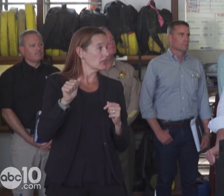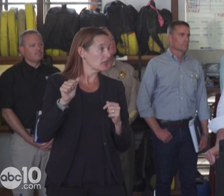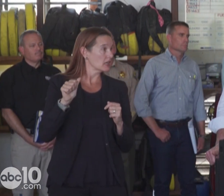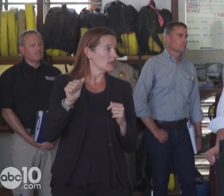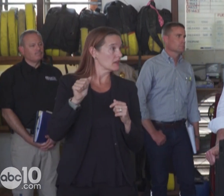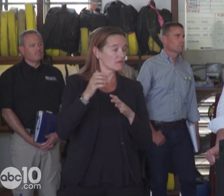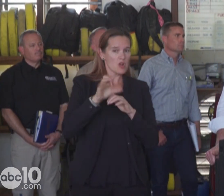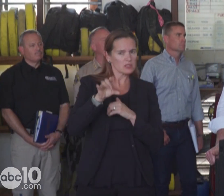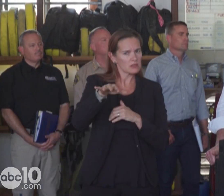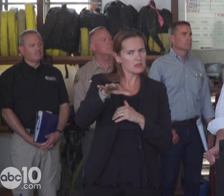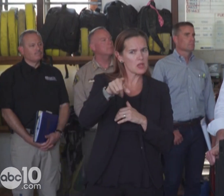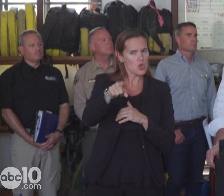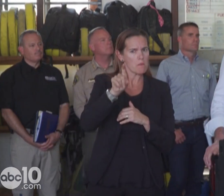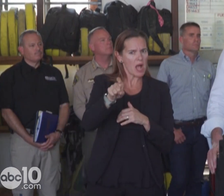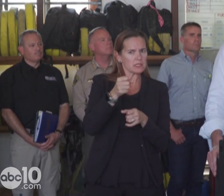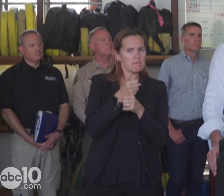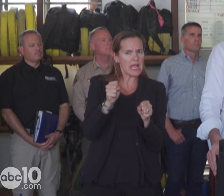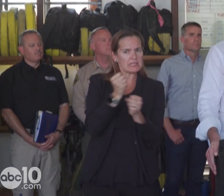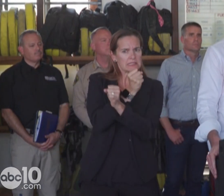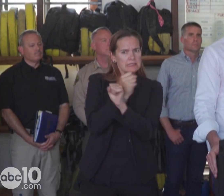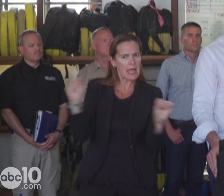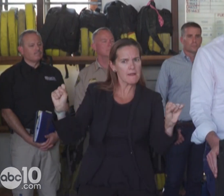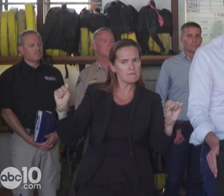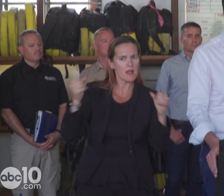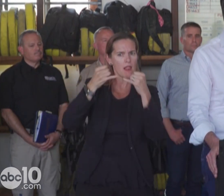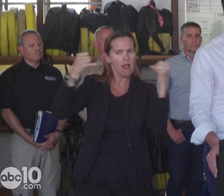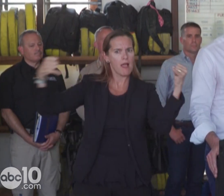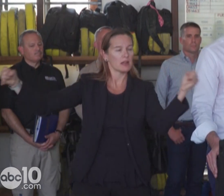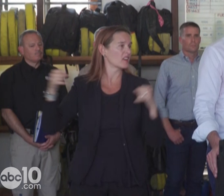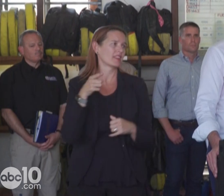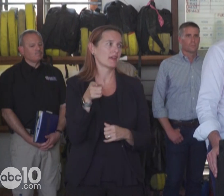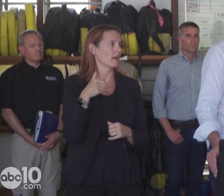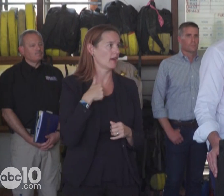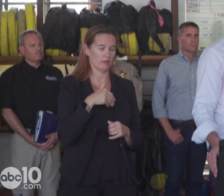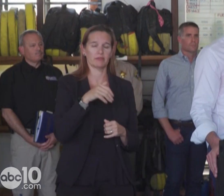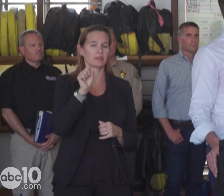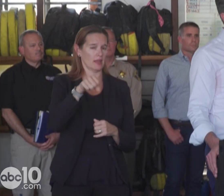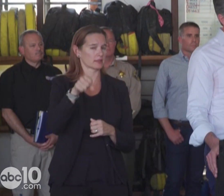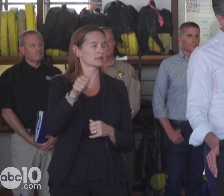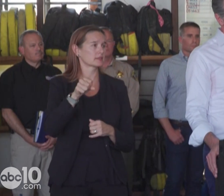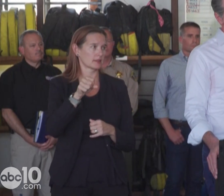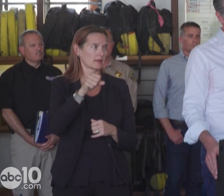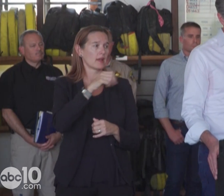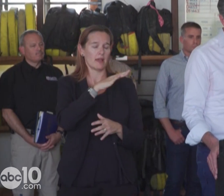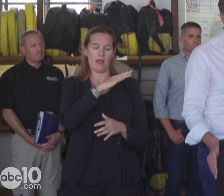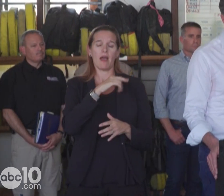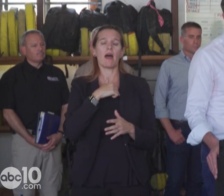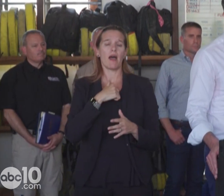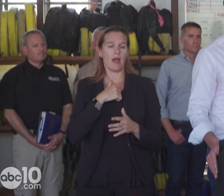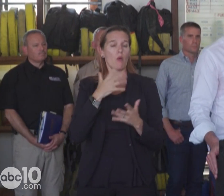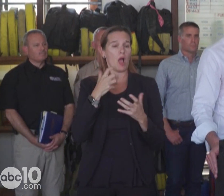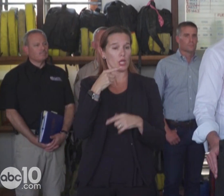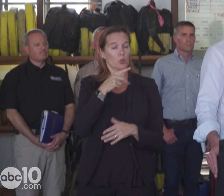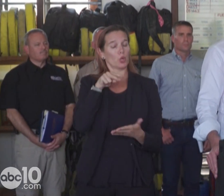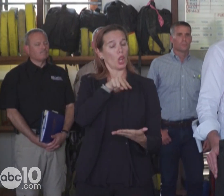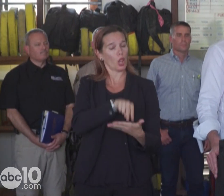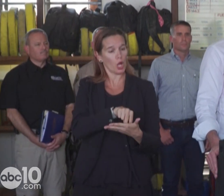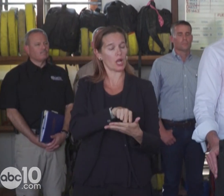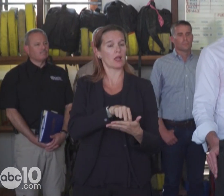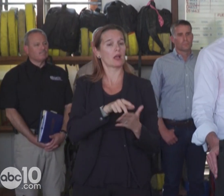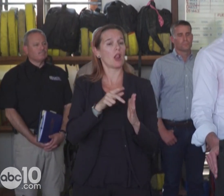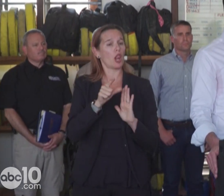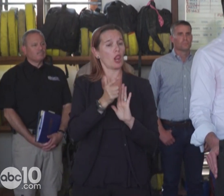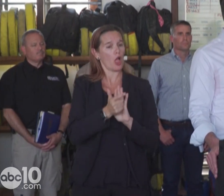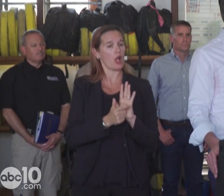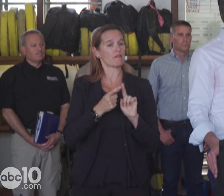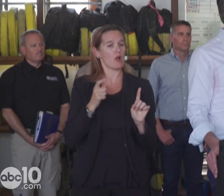don't have to do these kinds of wires? They have specific prescriptive ultimatum. I would encourage you to go back to the legislation we passed in July, which